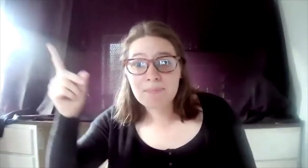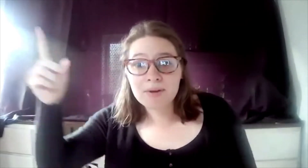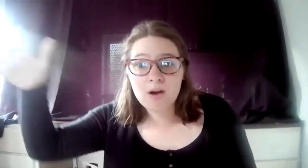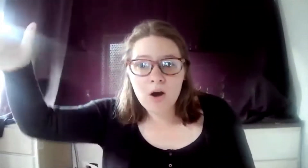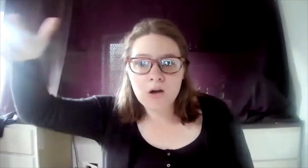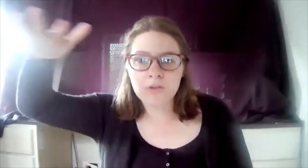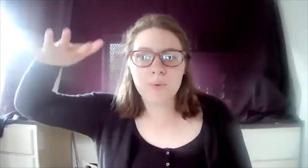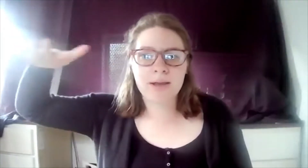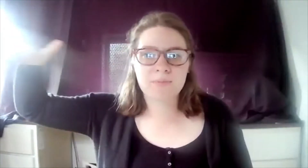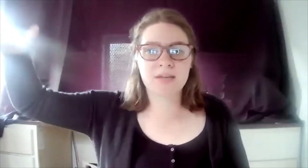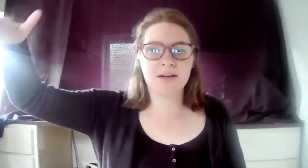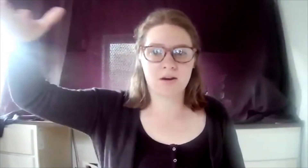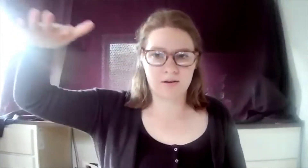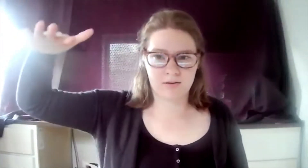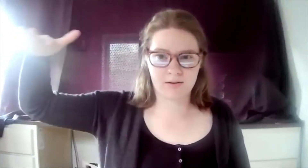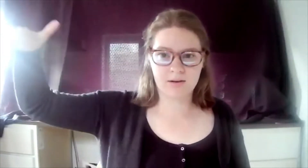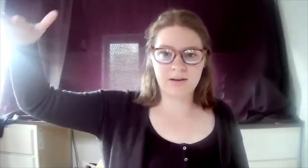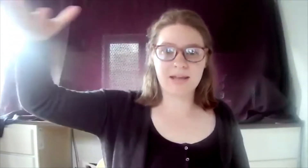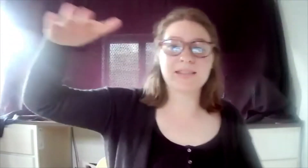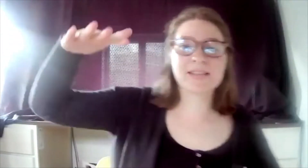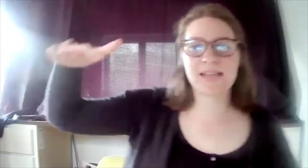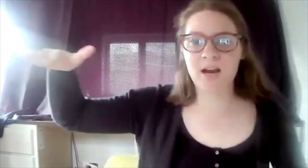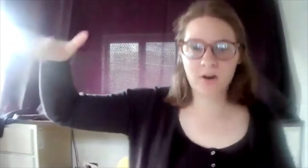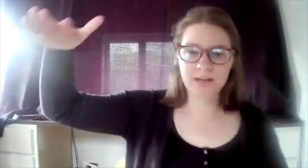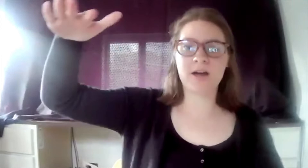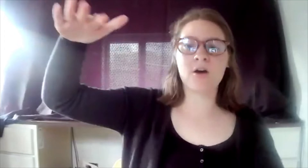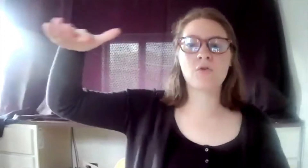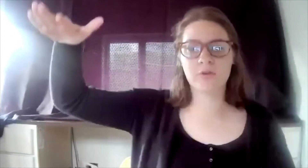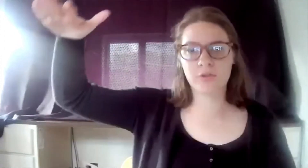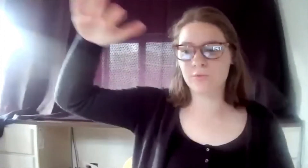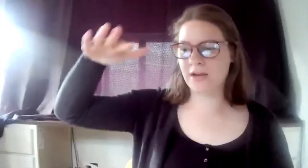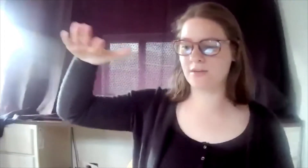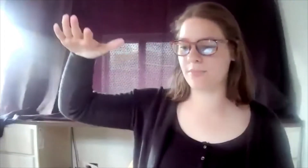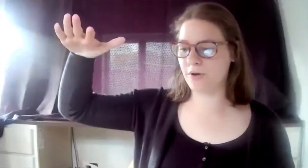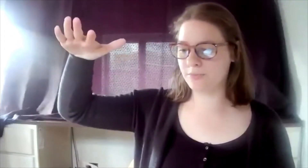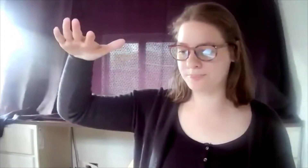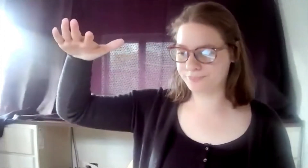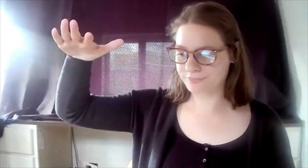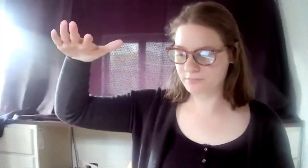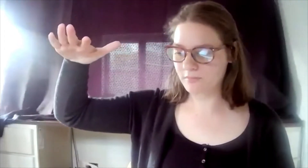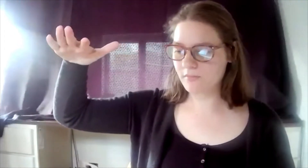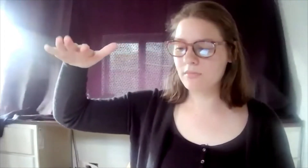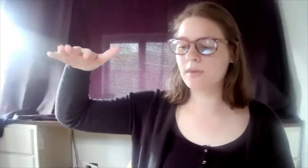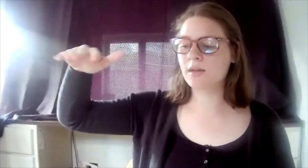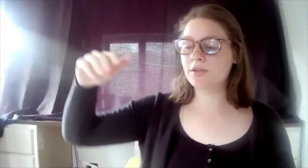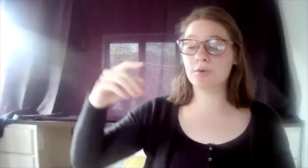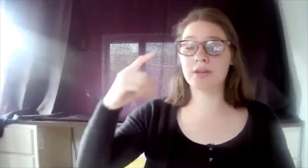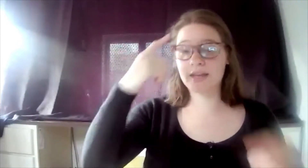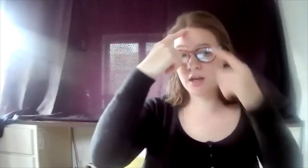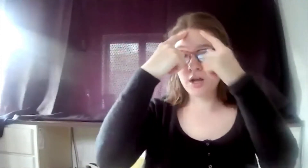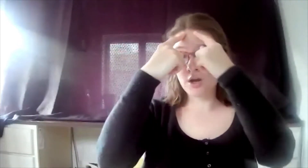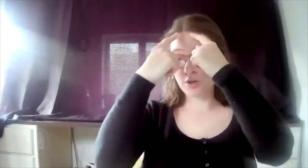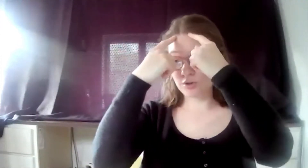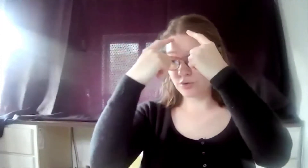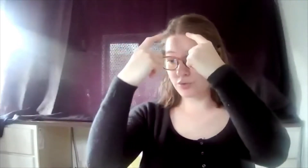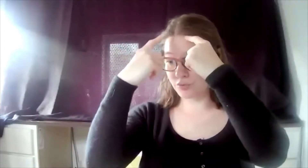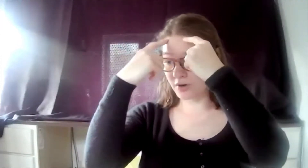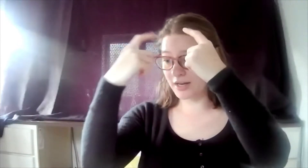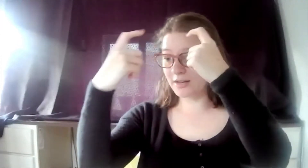happen all the way up here in this area over the rainbow. So again,